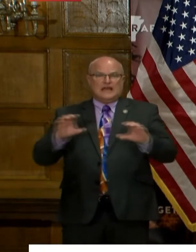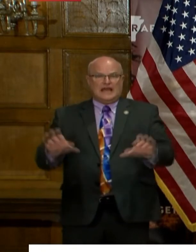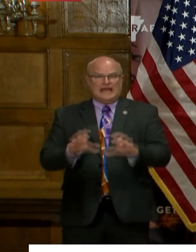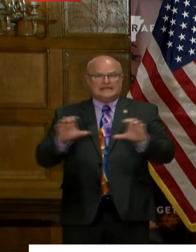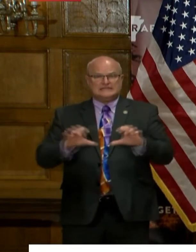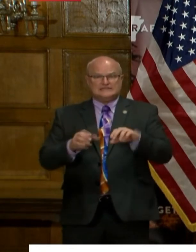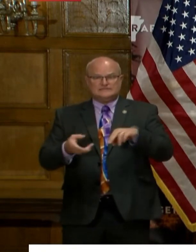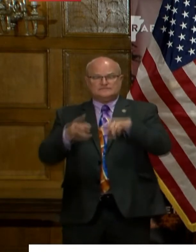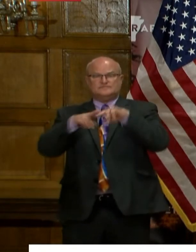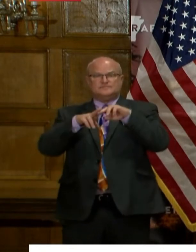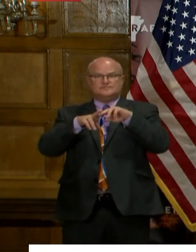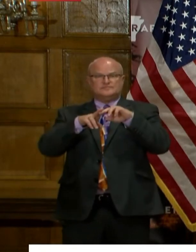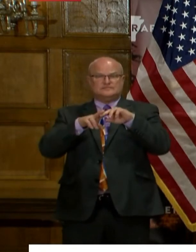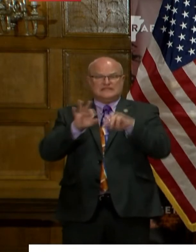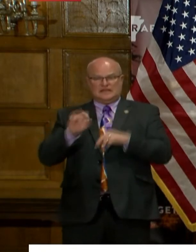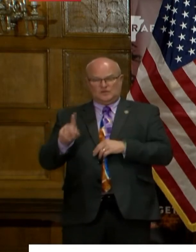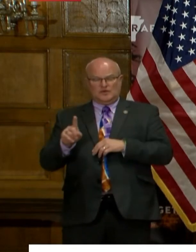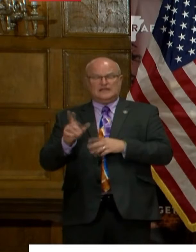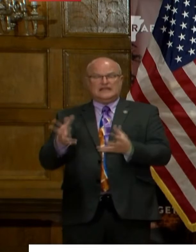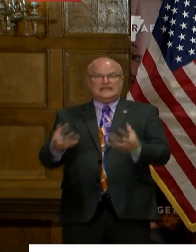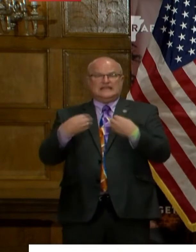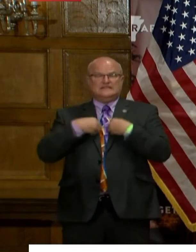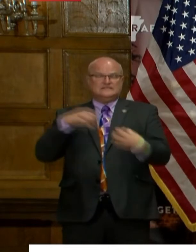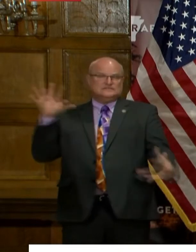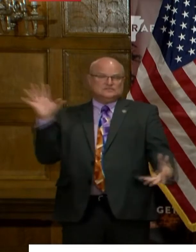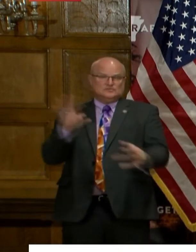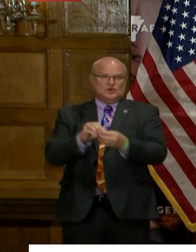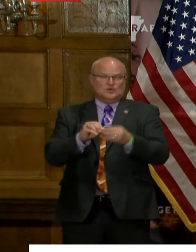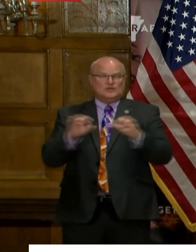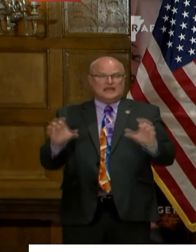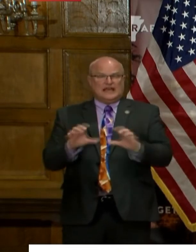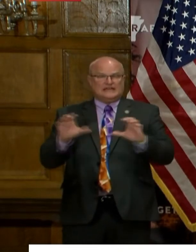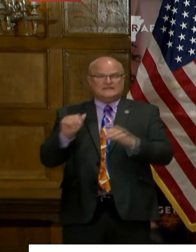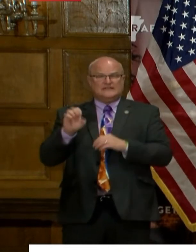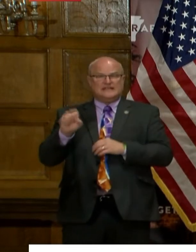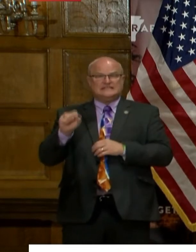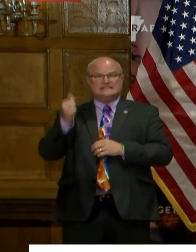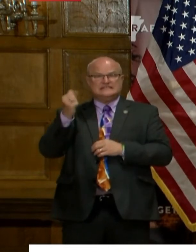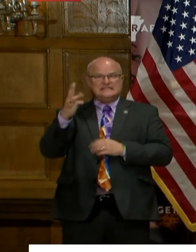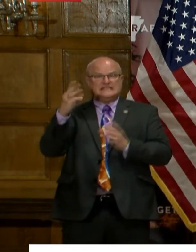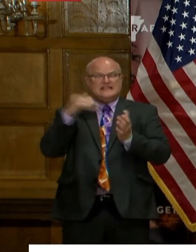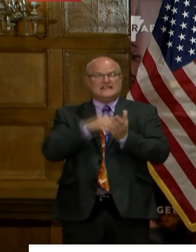are up 91. That gives us a total active cases of